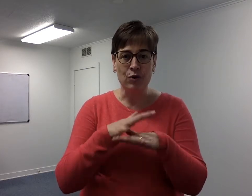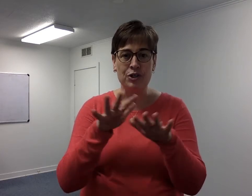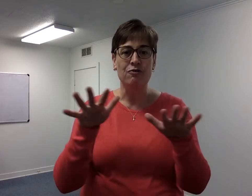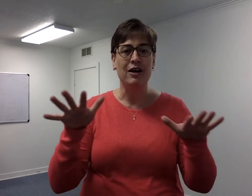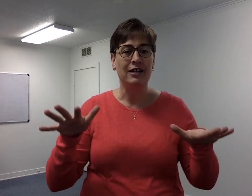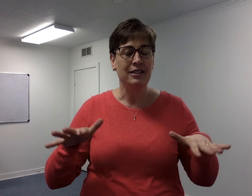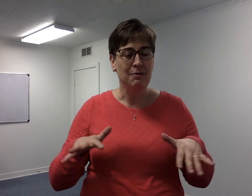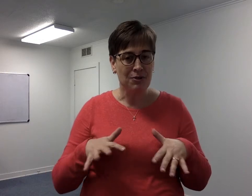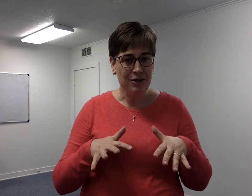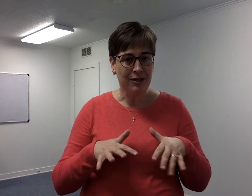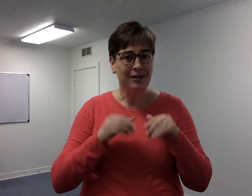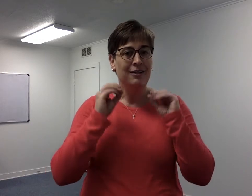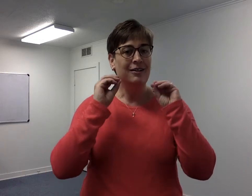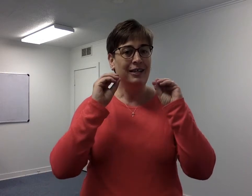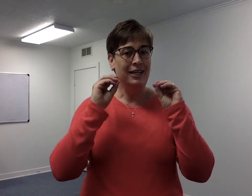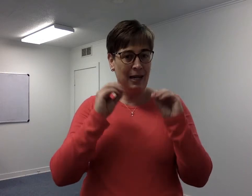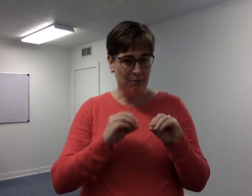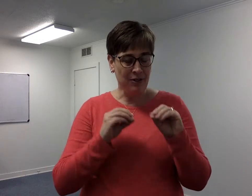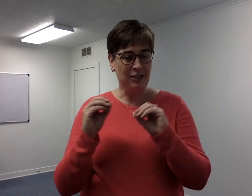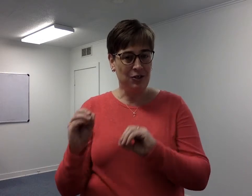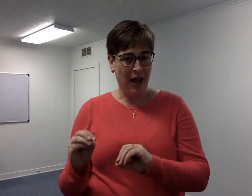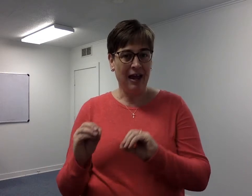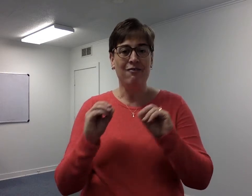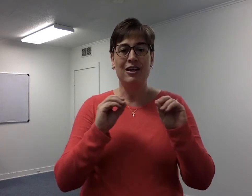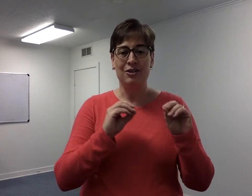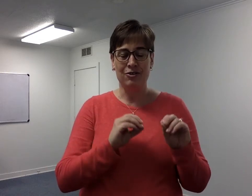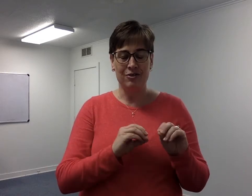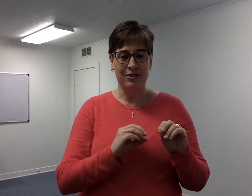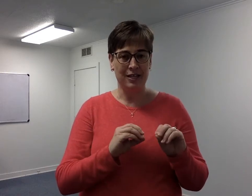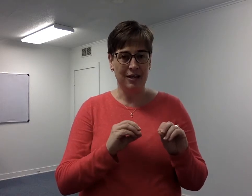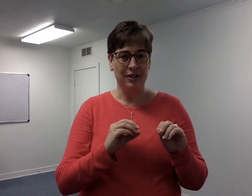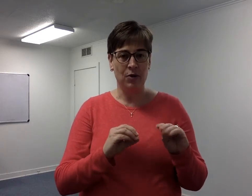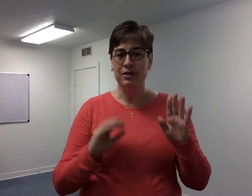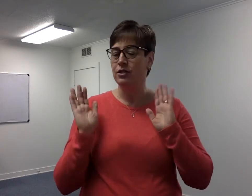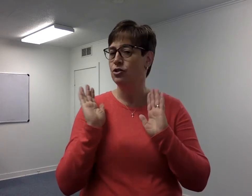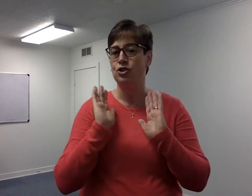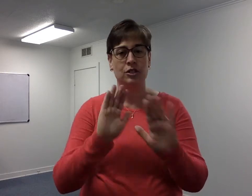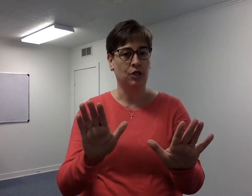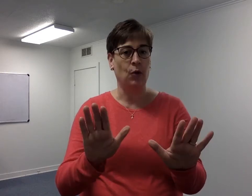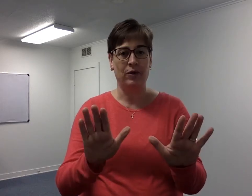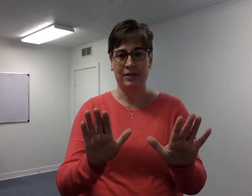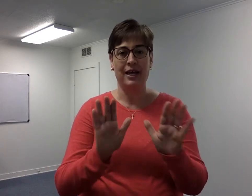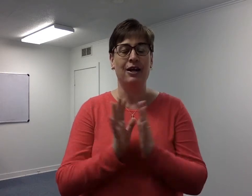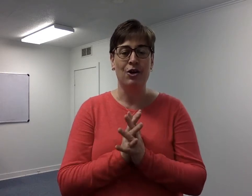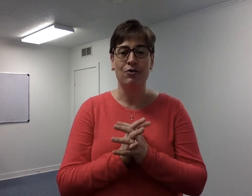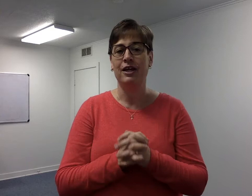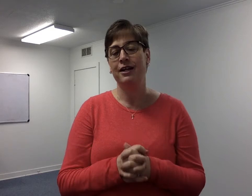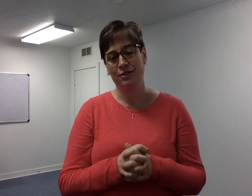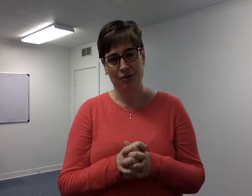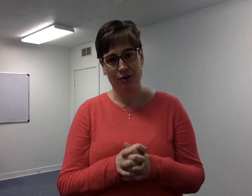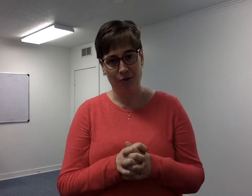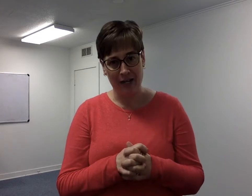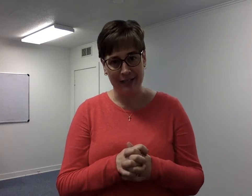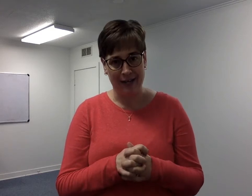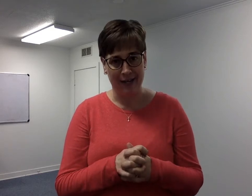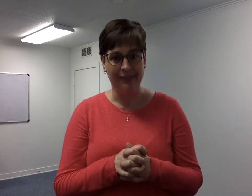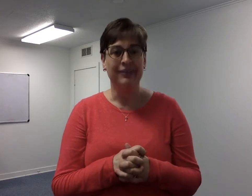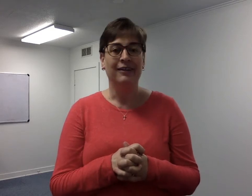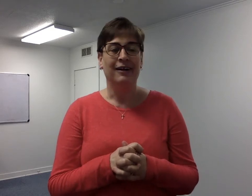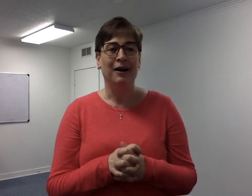you find in a book that you have, and you decide to go with it, just go with it and know that it is the correct sign.